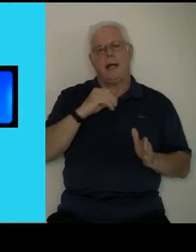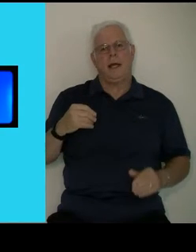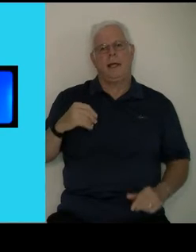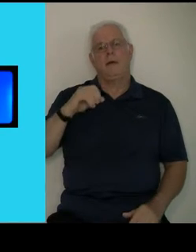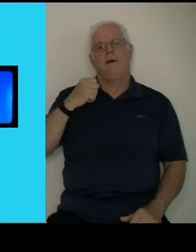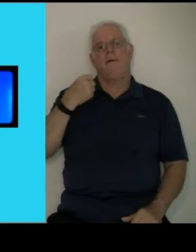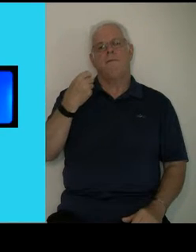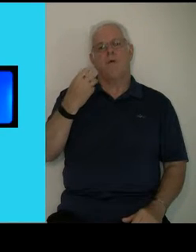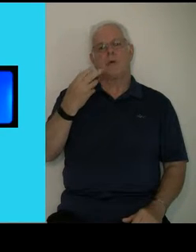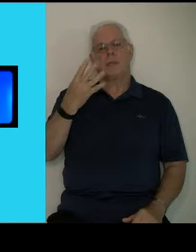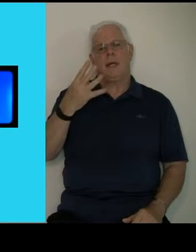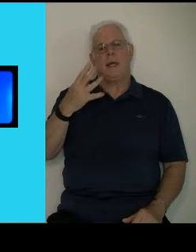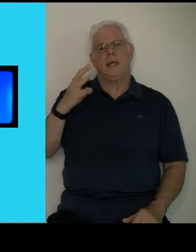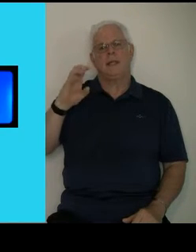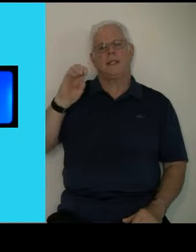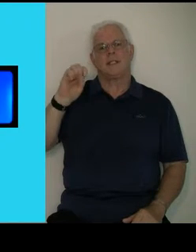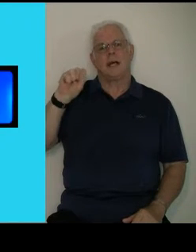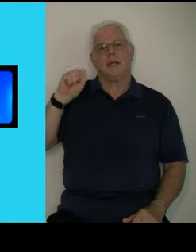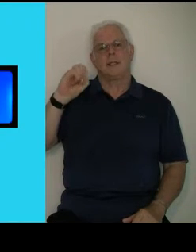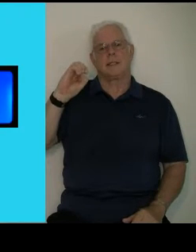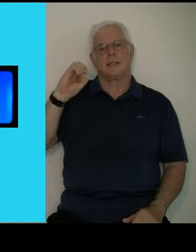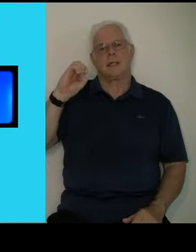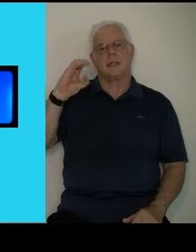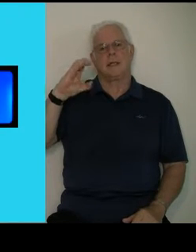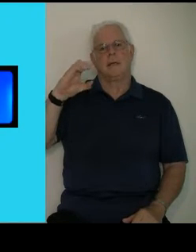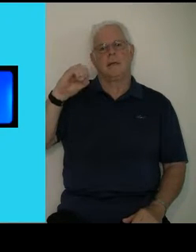and 14 seconds.